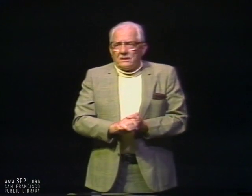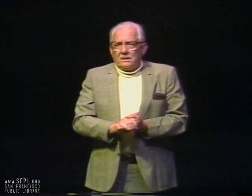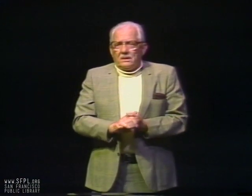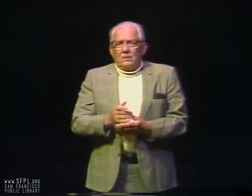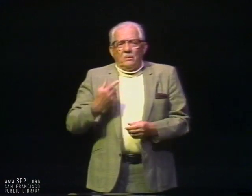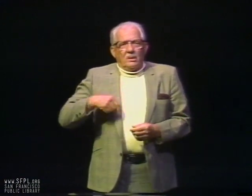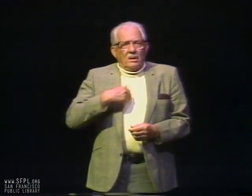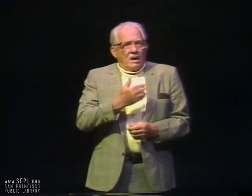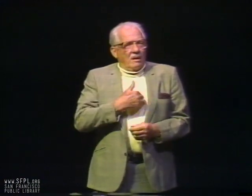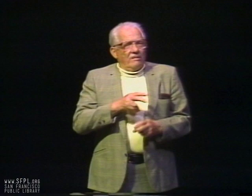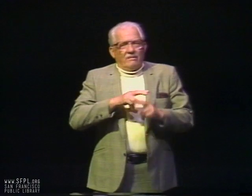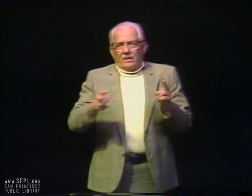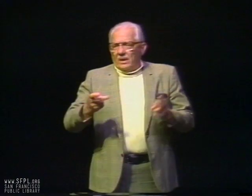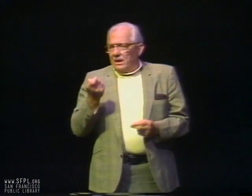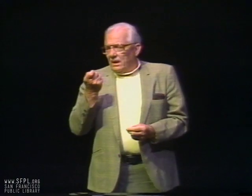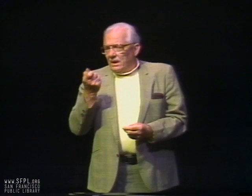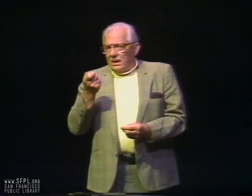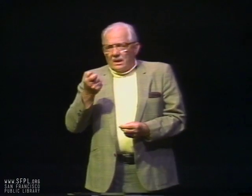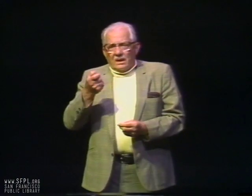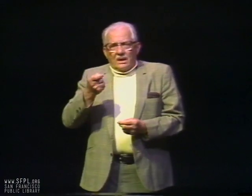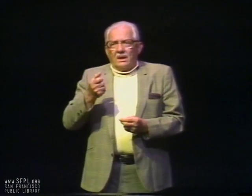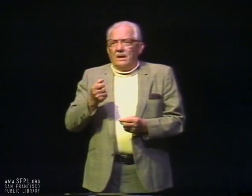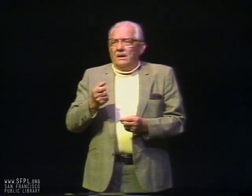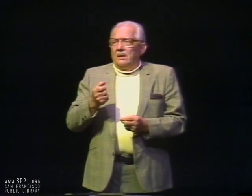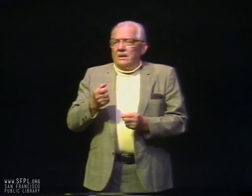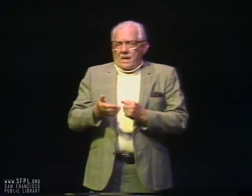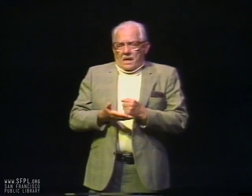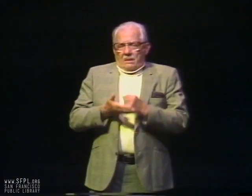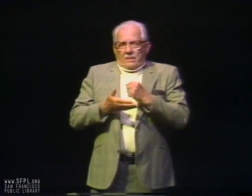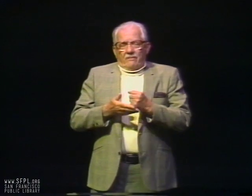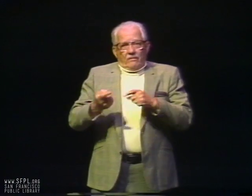We had very little contact with the hearing world.